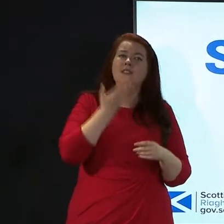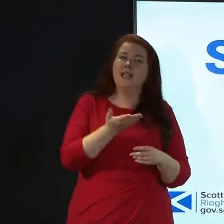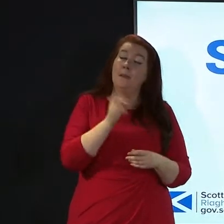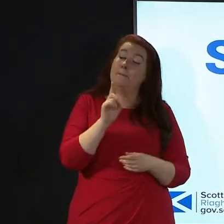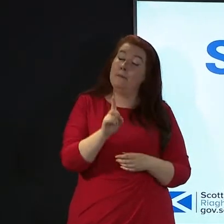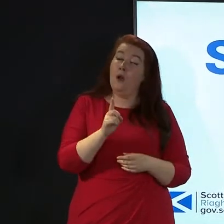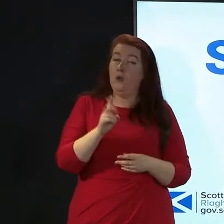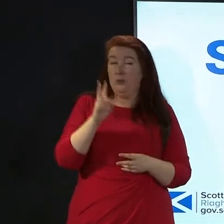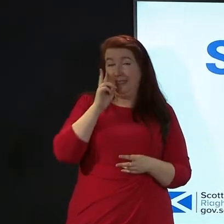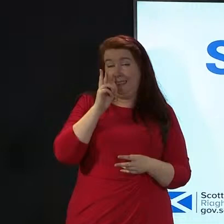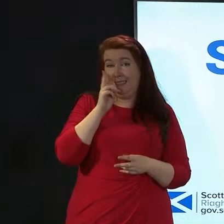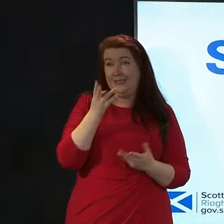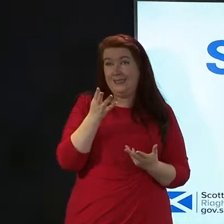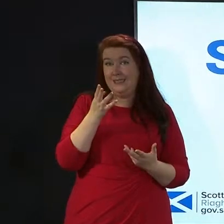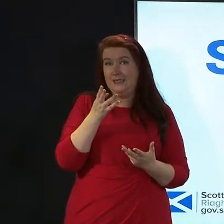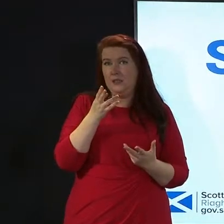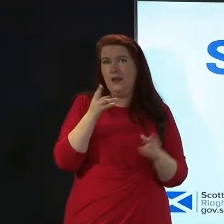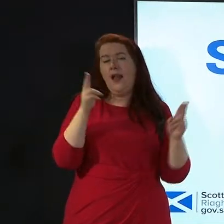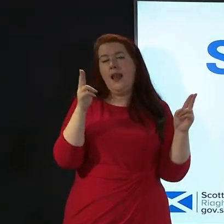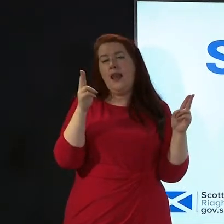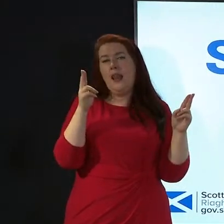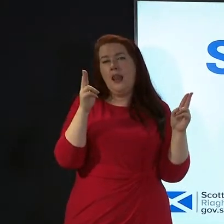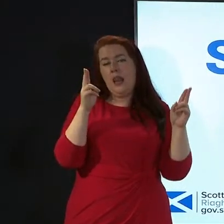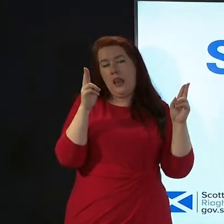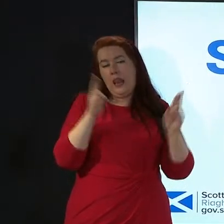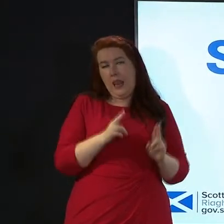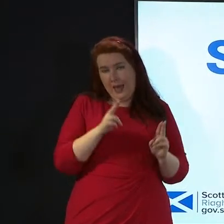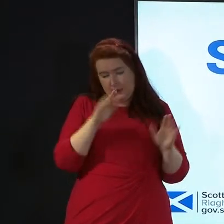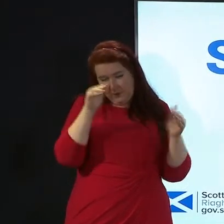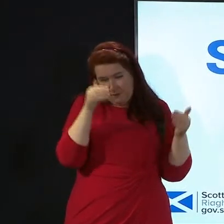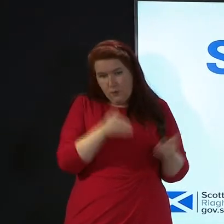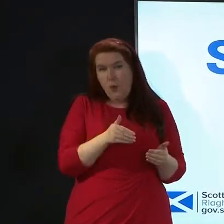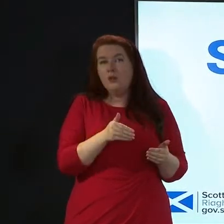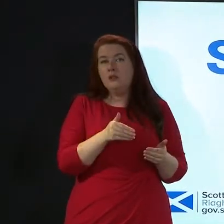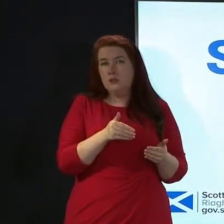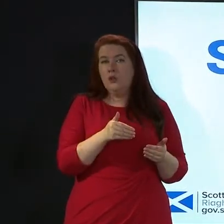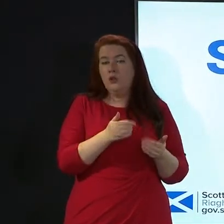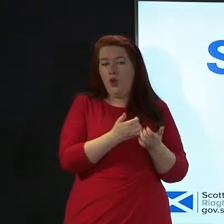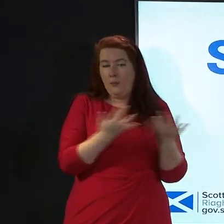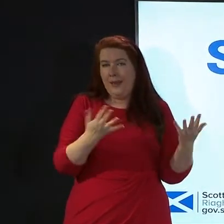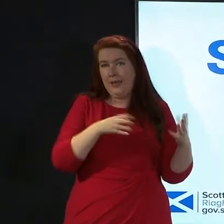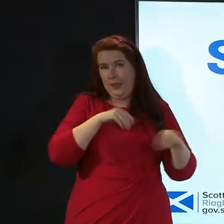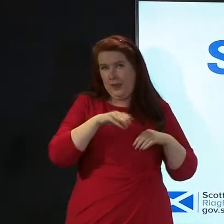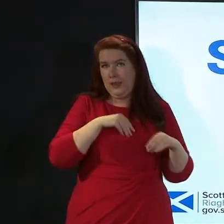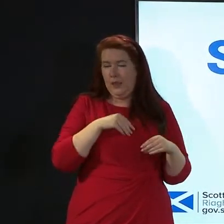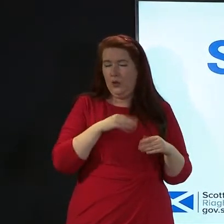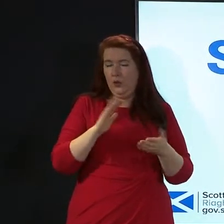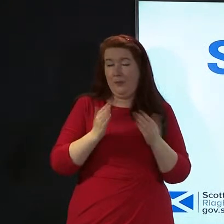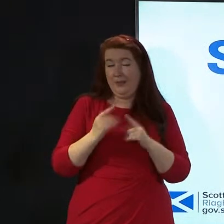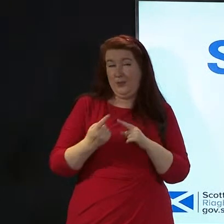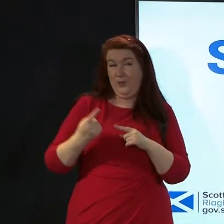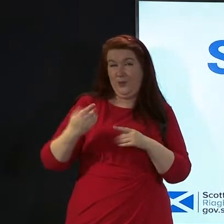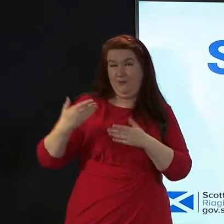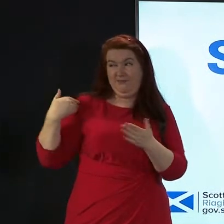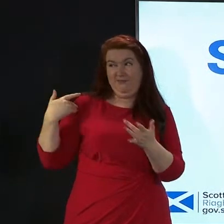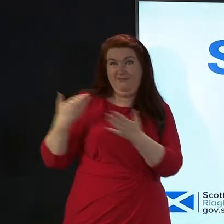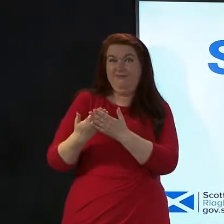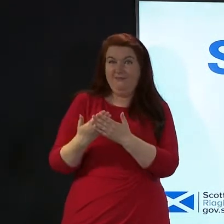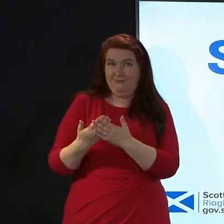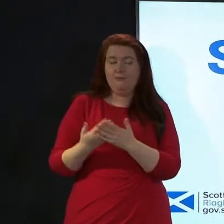seeing less of a focus on case numbers than we were earlier in the year. I mean, if you think about it, when we